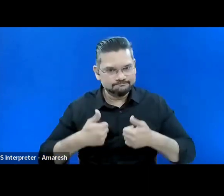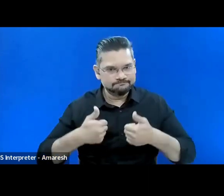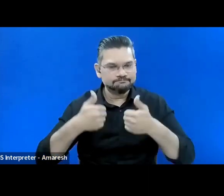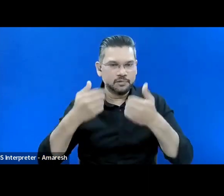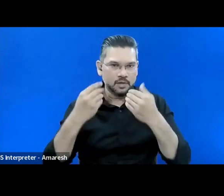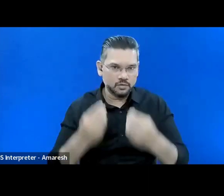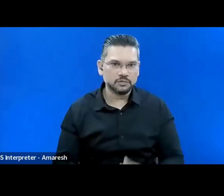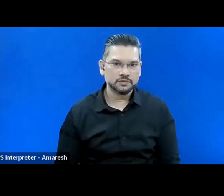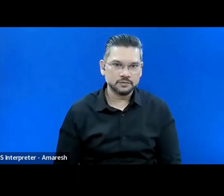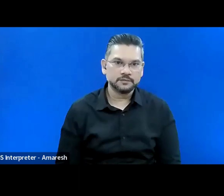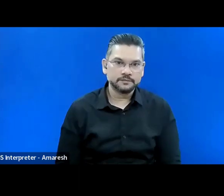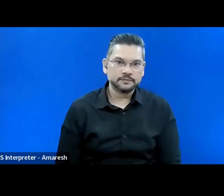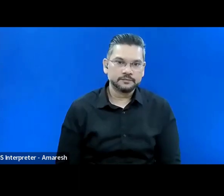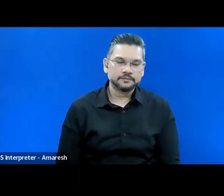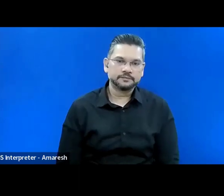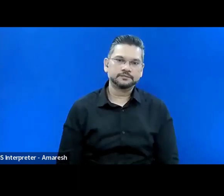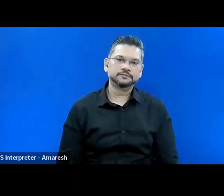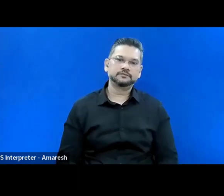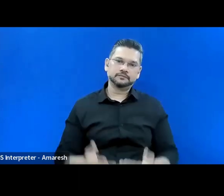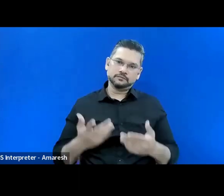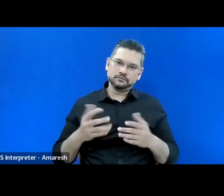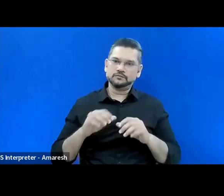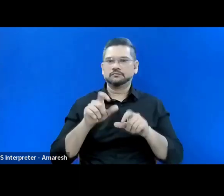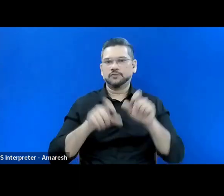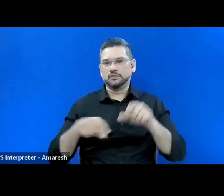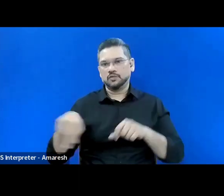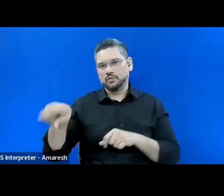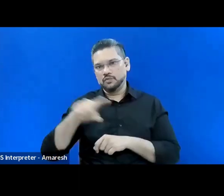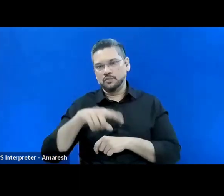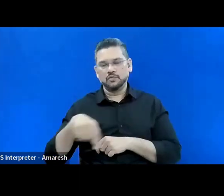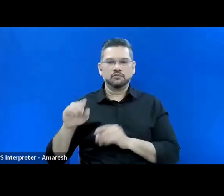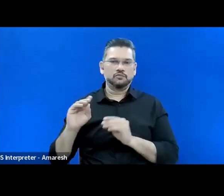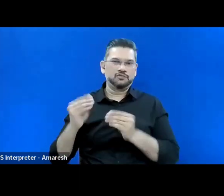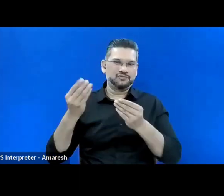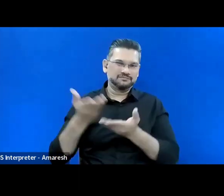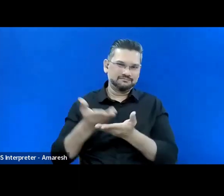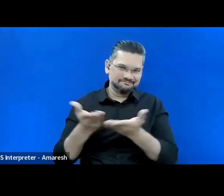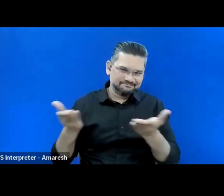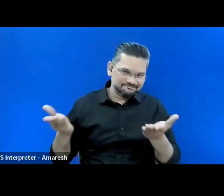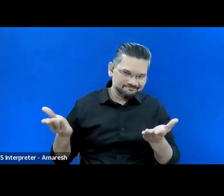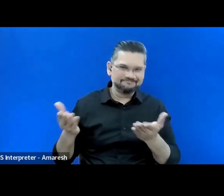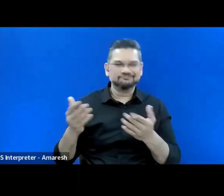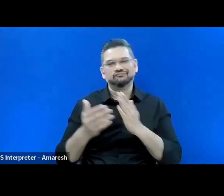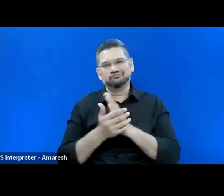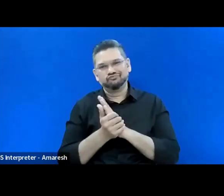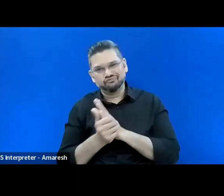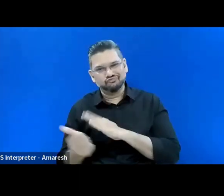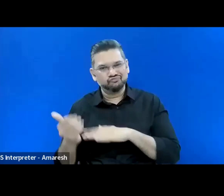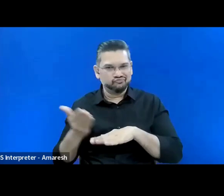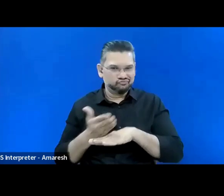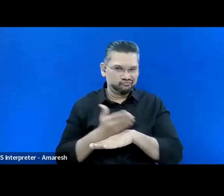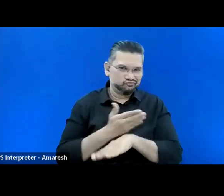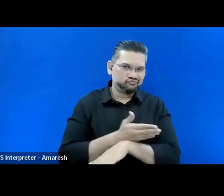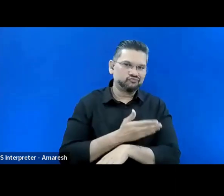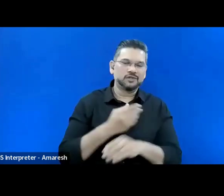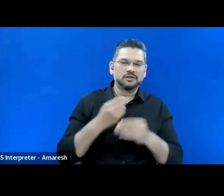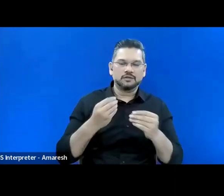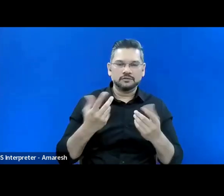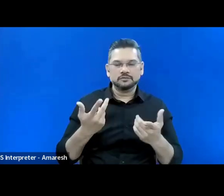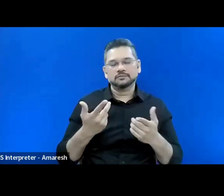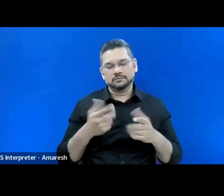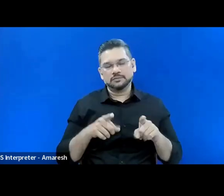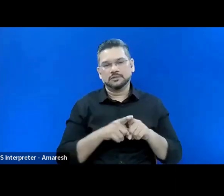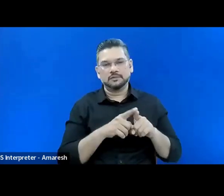best build the capacity of youth with psychosocial disabilities, as well as how best we can implement the youth call for